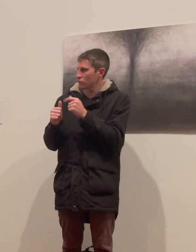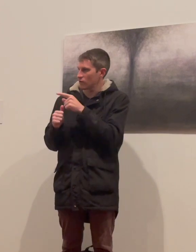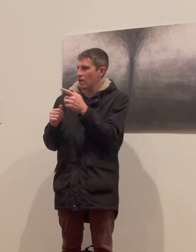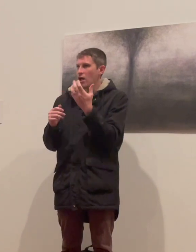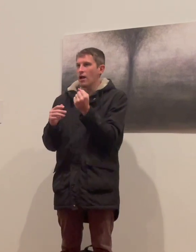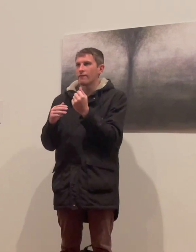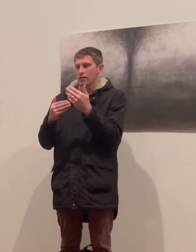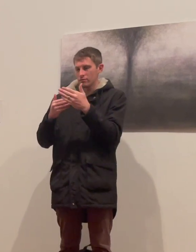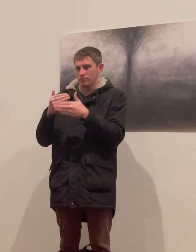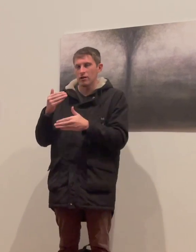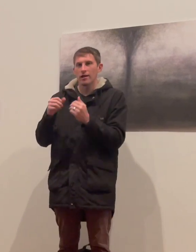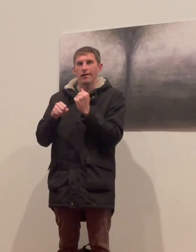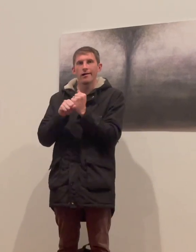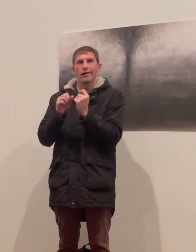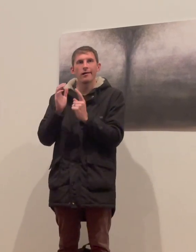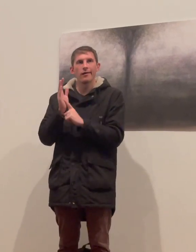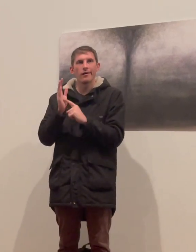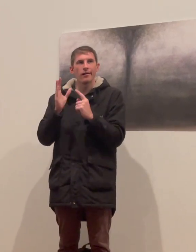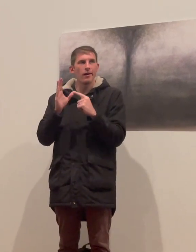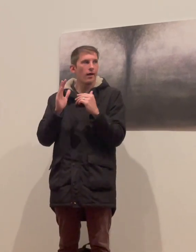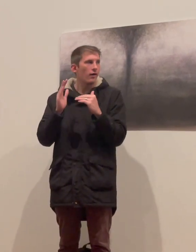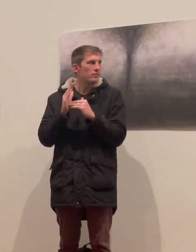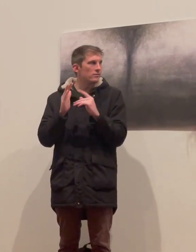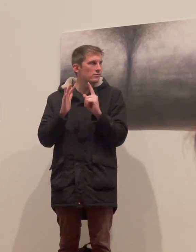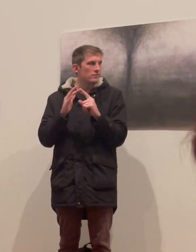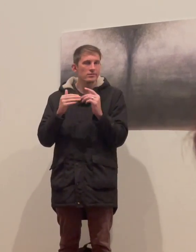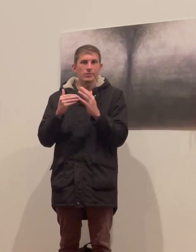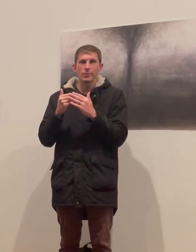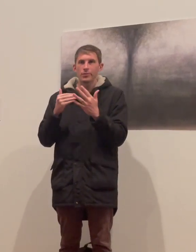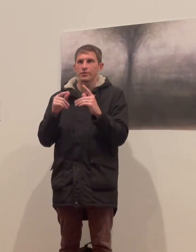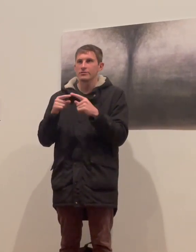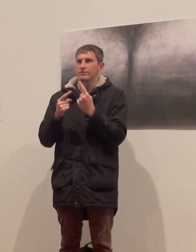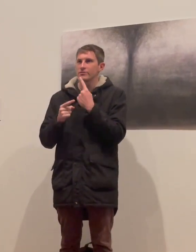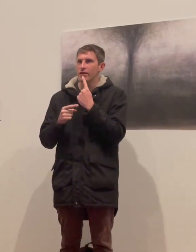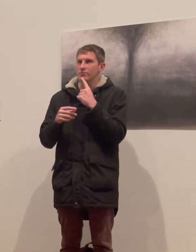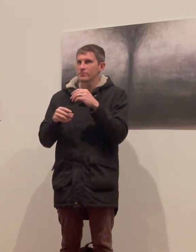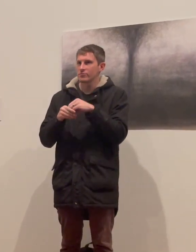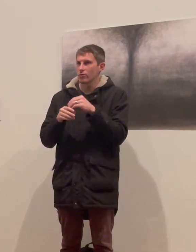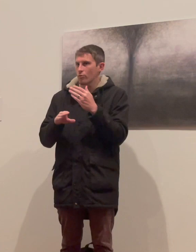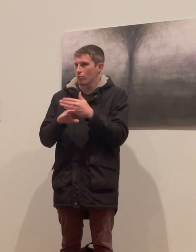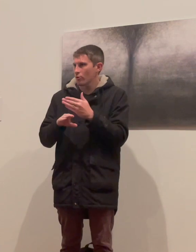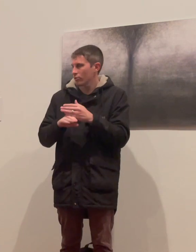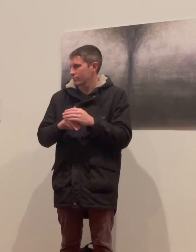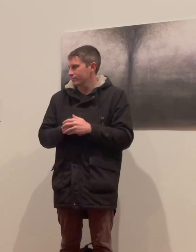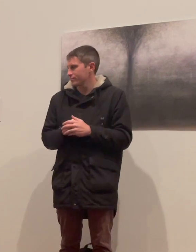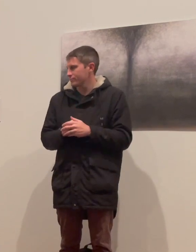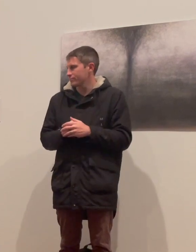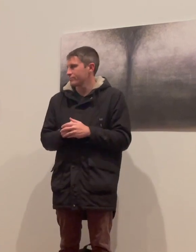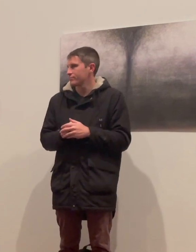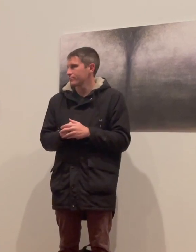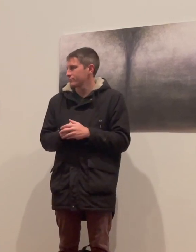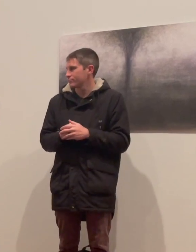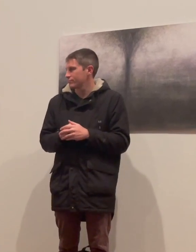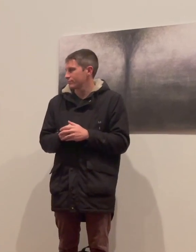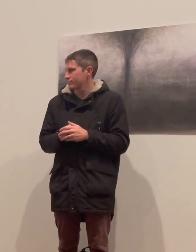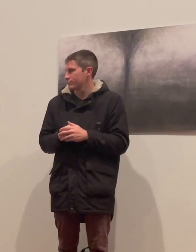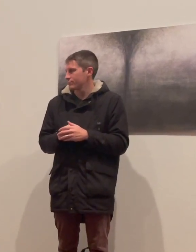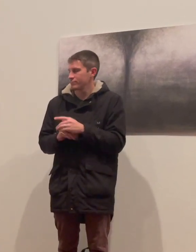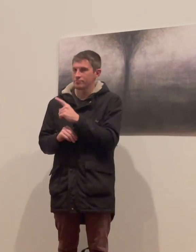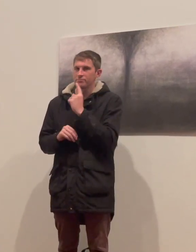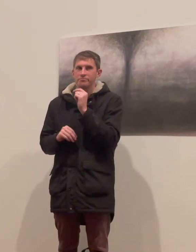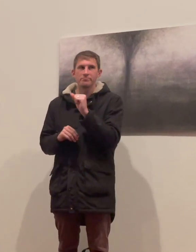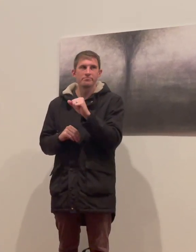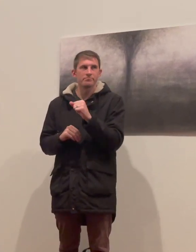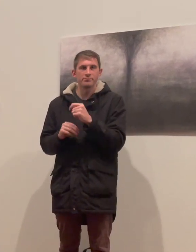glaze, but you used other kinds of materials in the work, like underglaze and... Underglaze, double glaze.